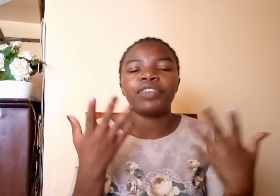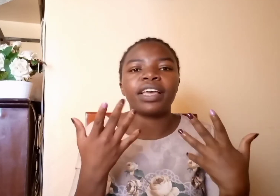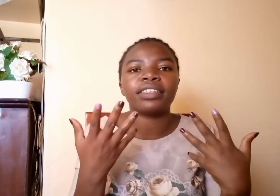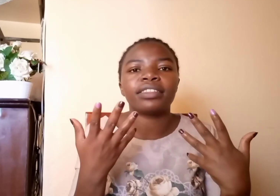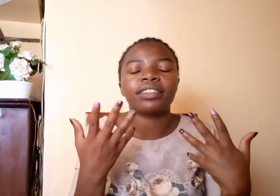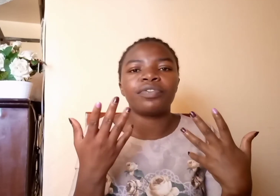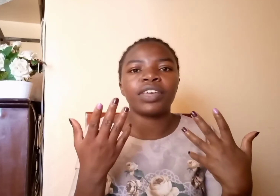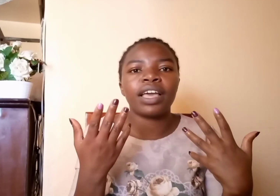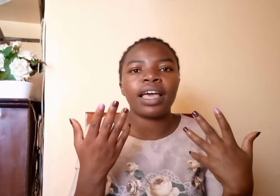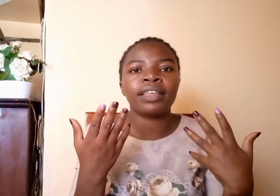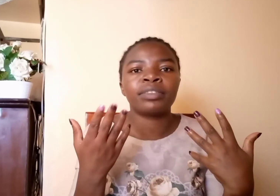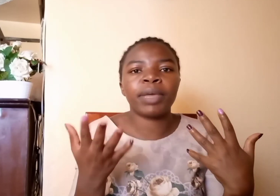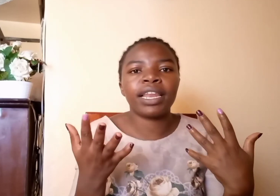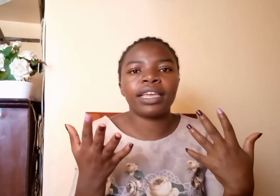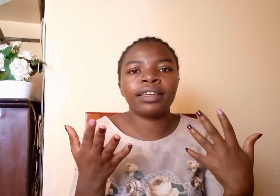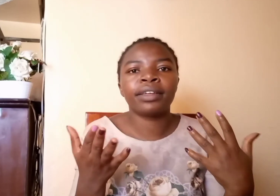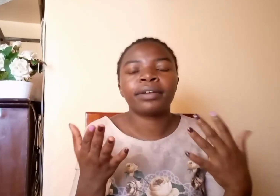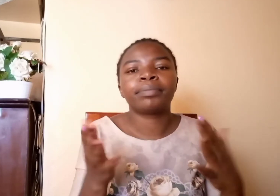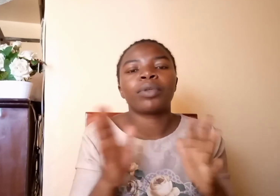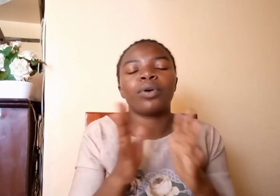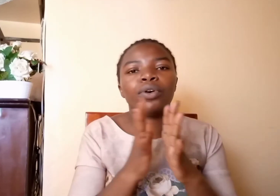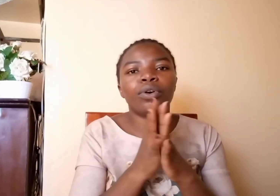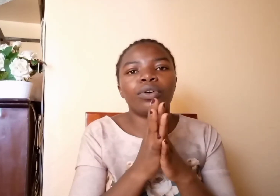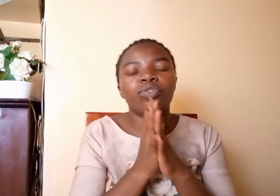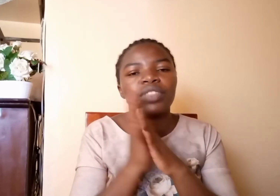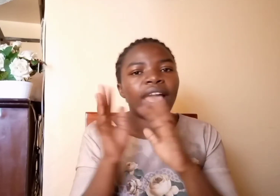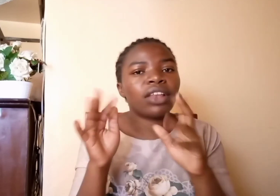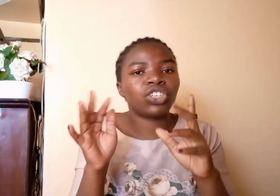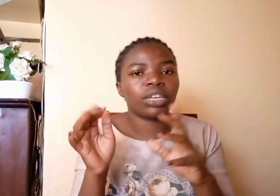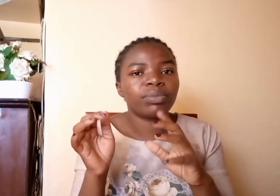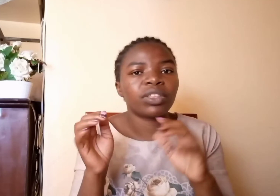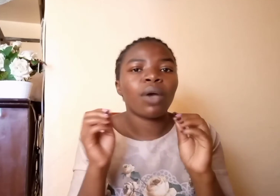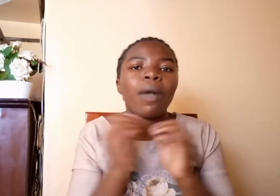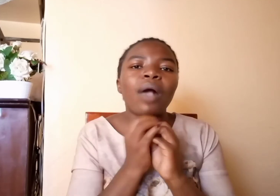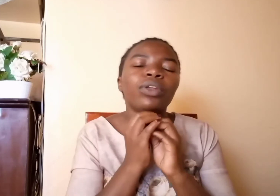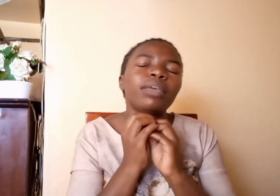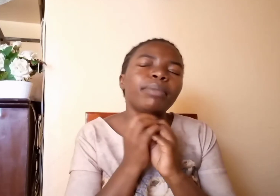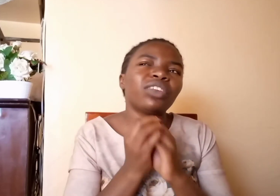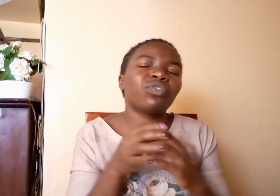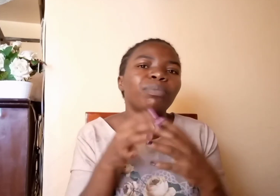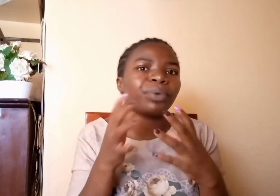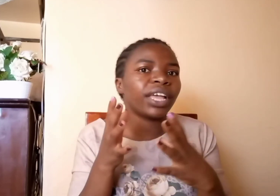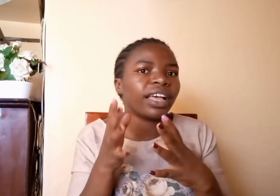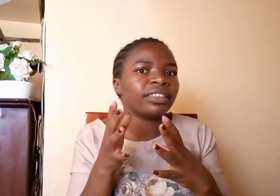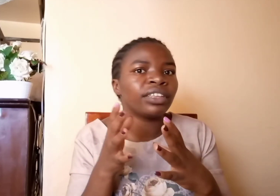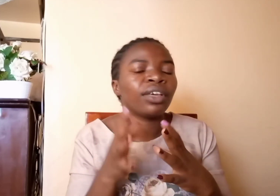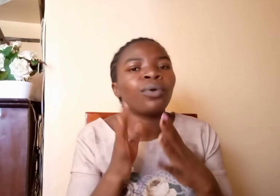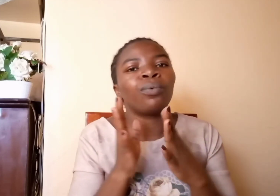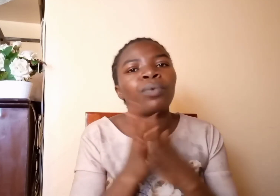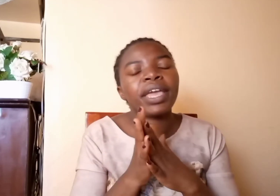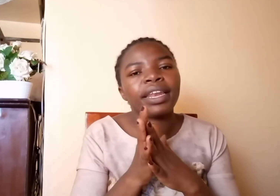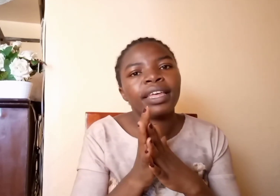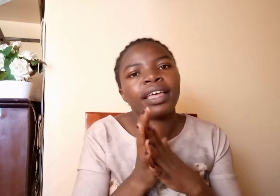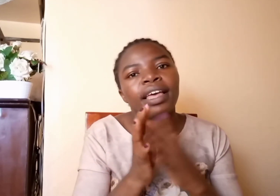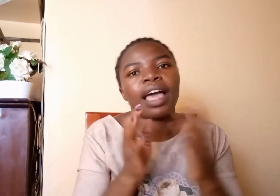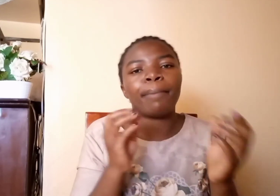finger spelling of the handshapes were only meant for prayers when a